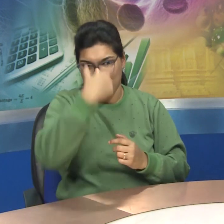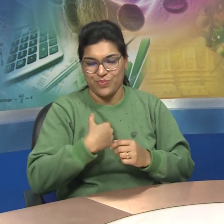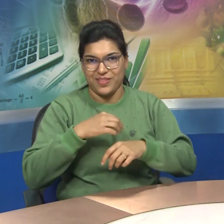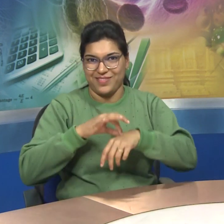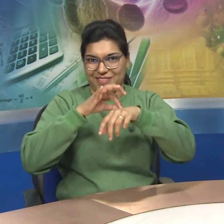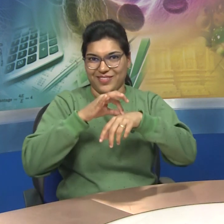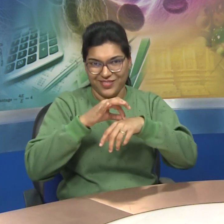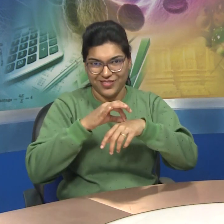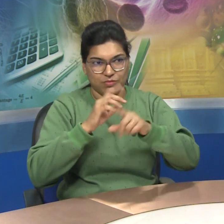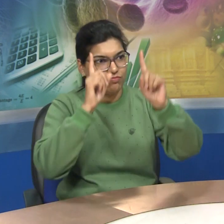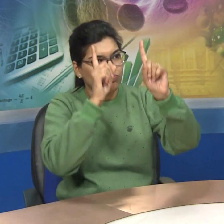number 1, human.